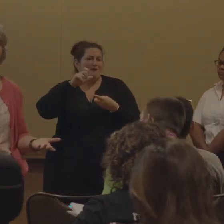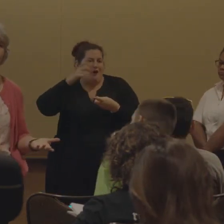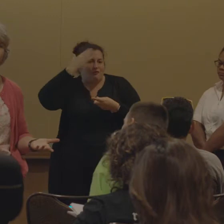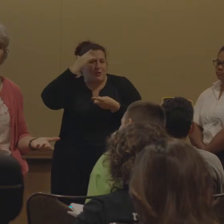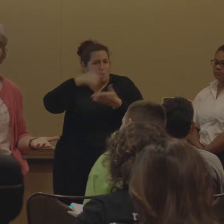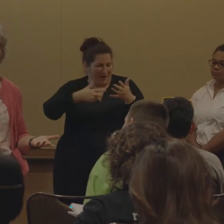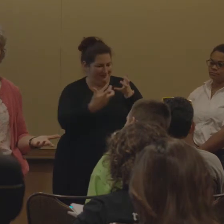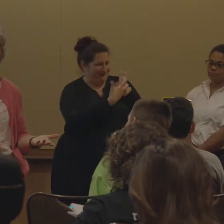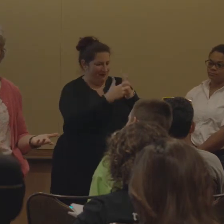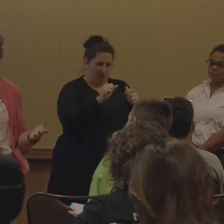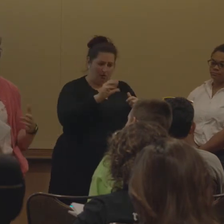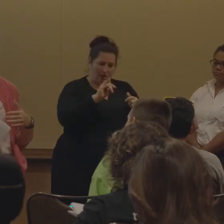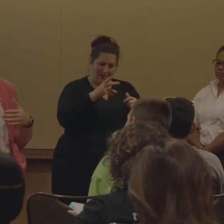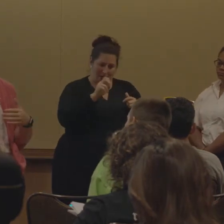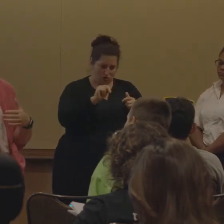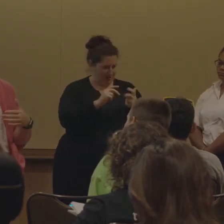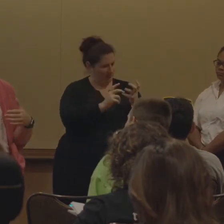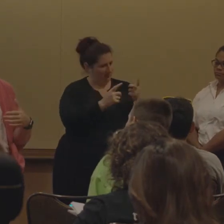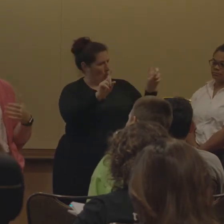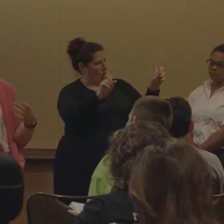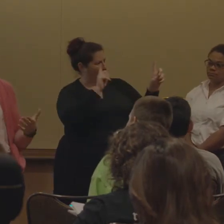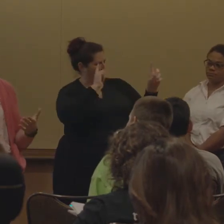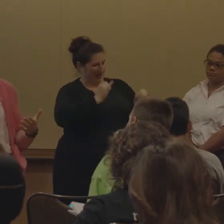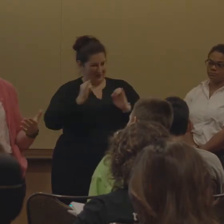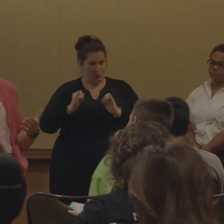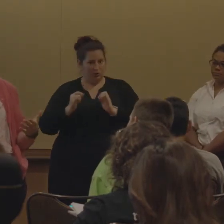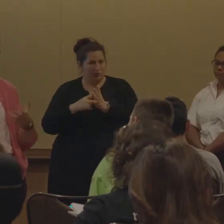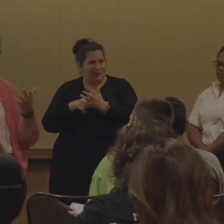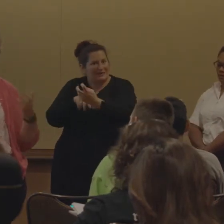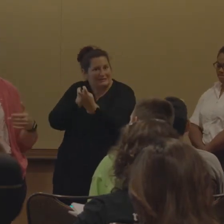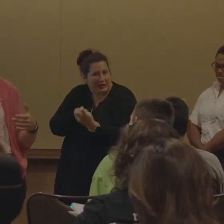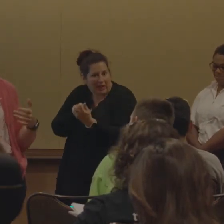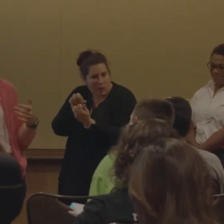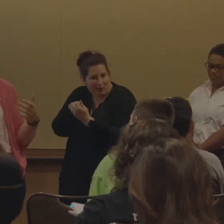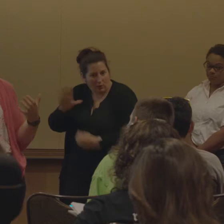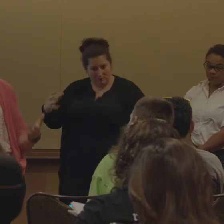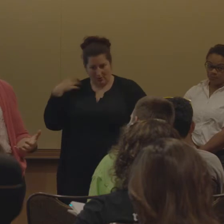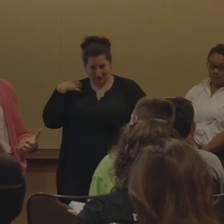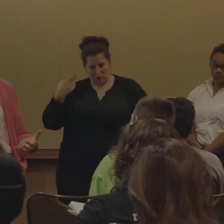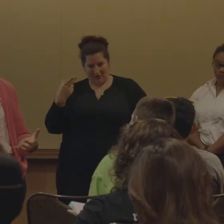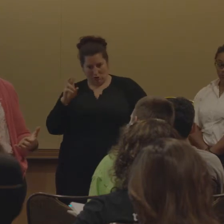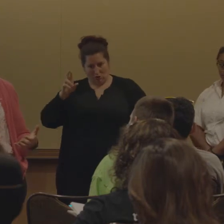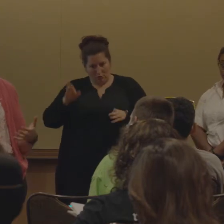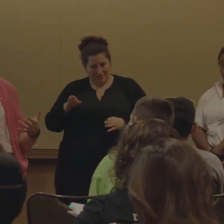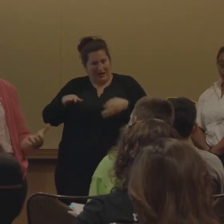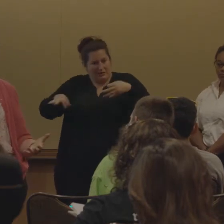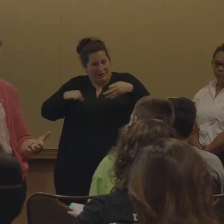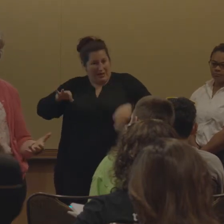what accommodations work for individuals. Right. So a lot of that is just sitting down with that employer or that HR person and explaining the